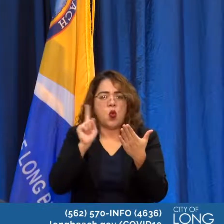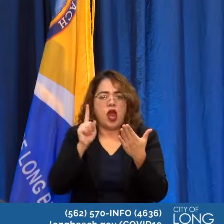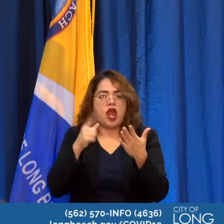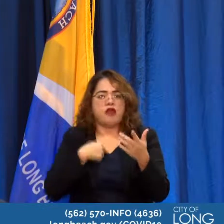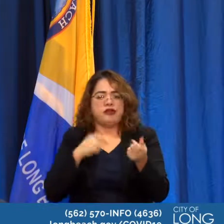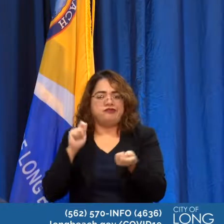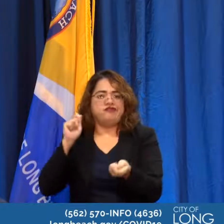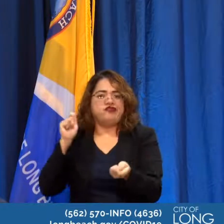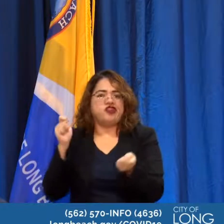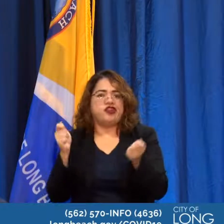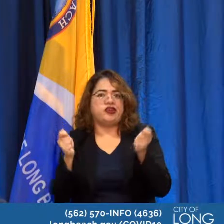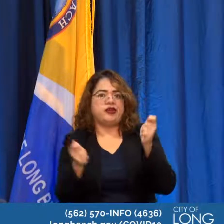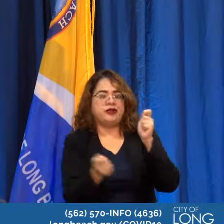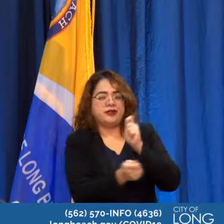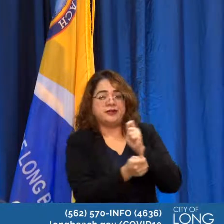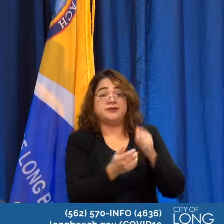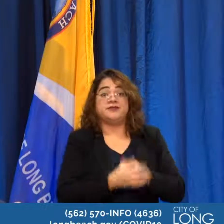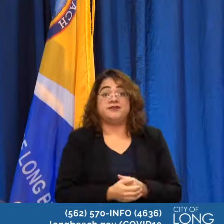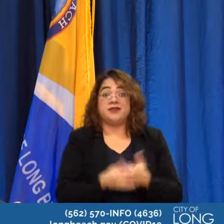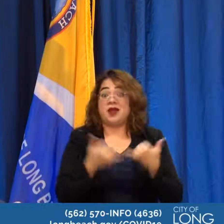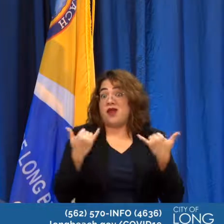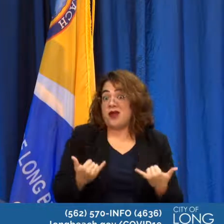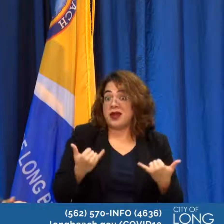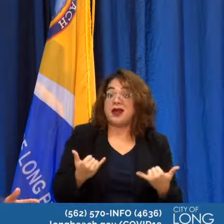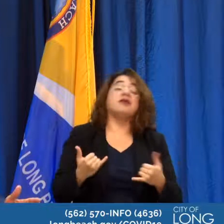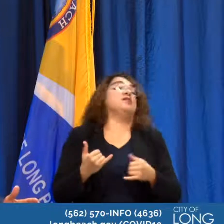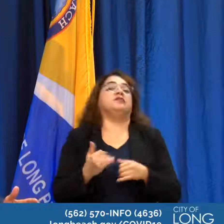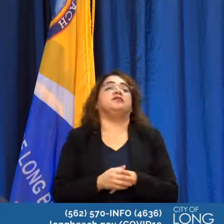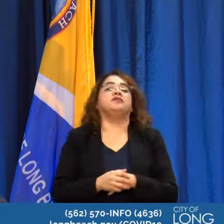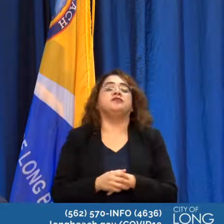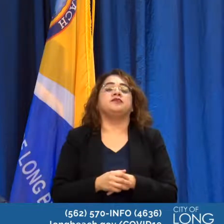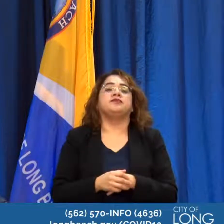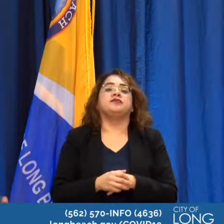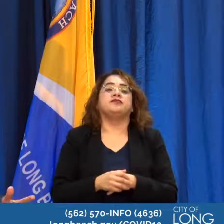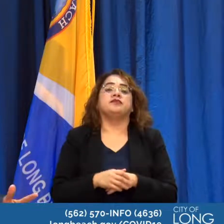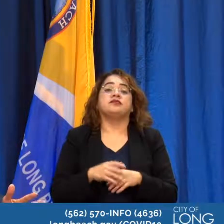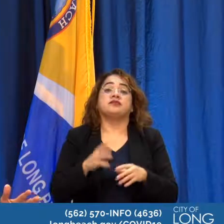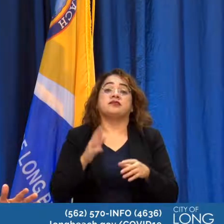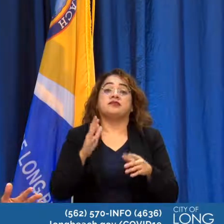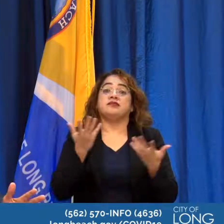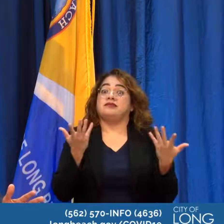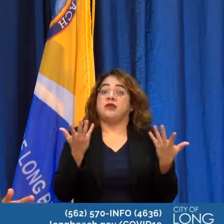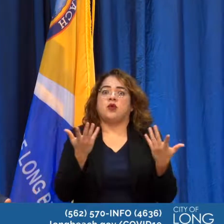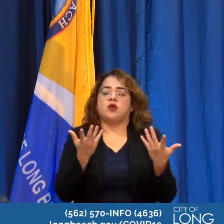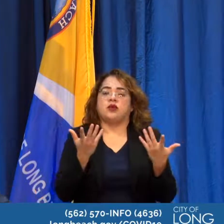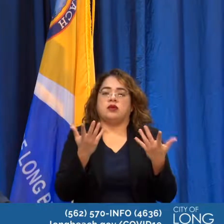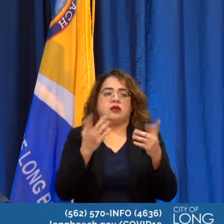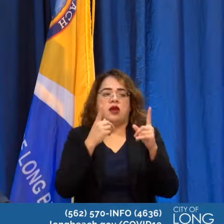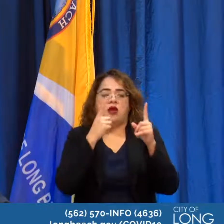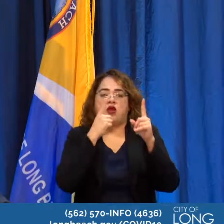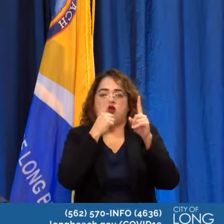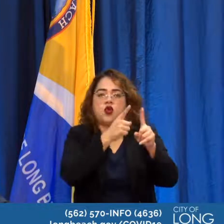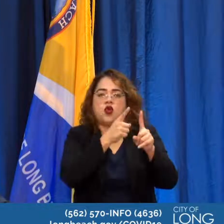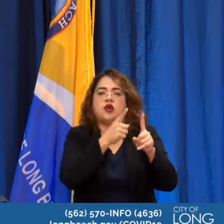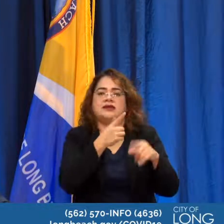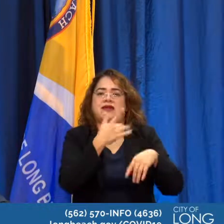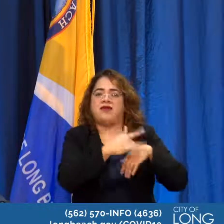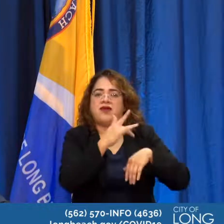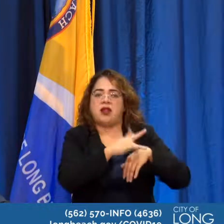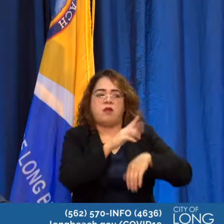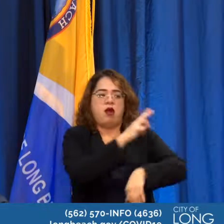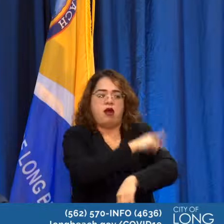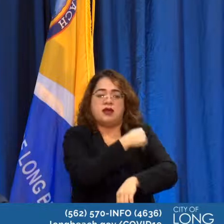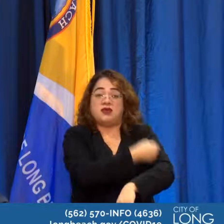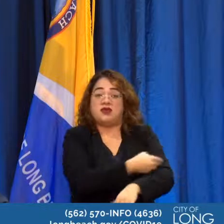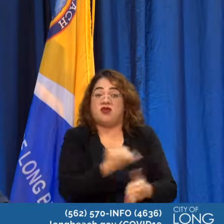is no situation that we can sustain where we run out of ICU beds by the time we're all celebrating